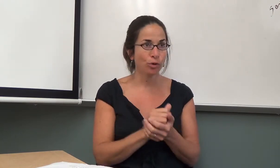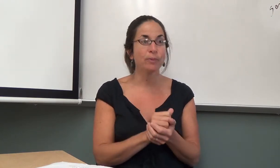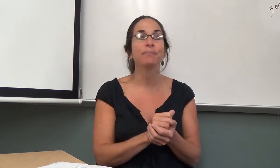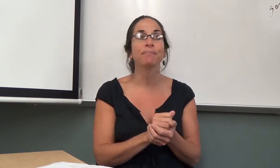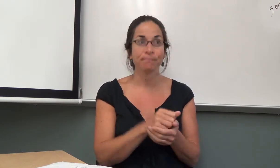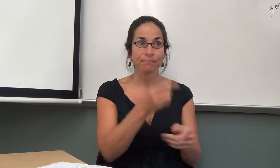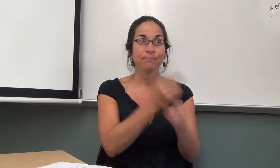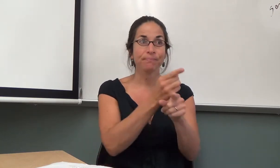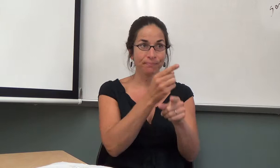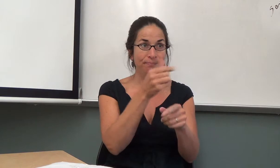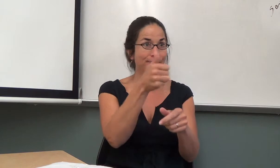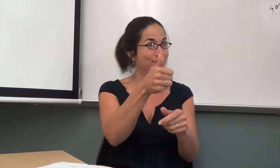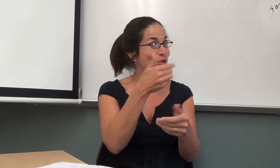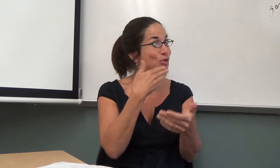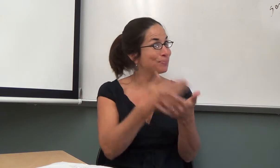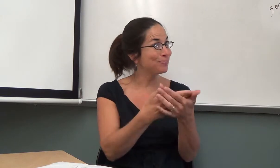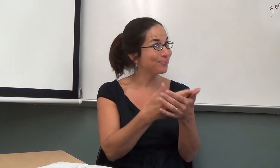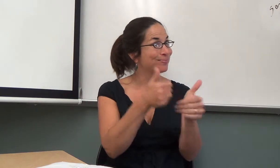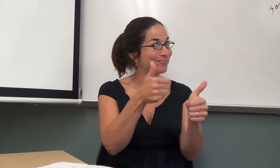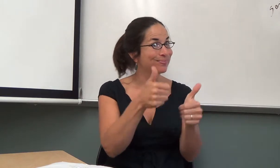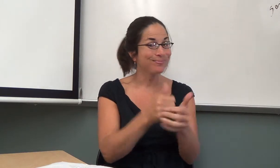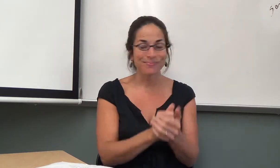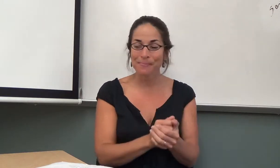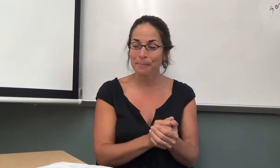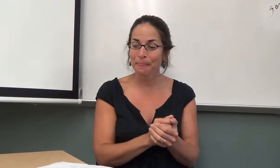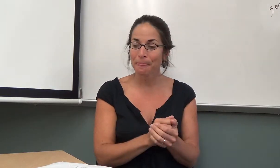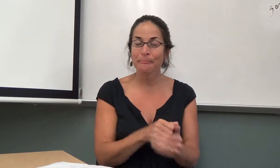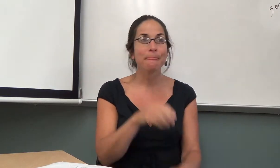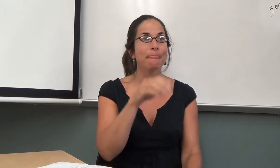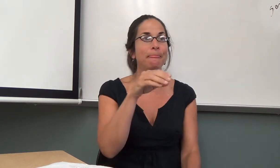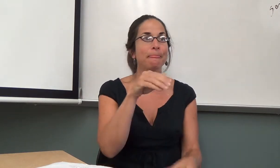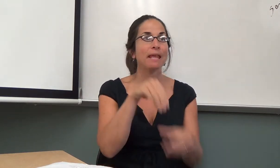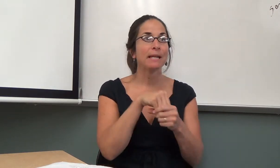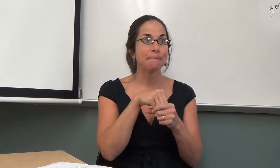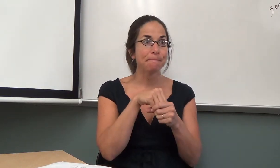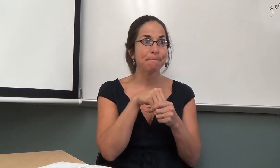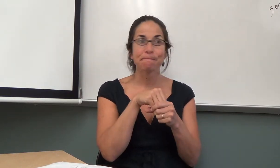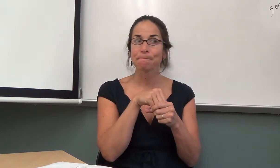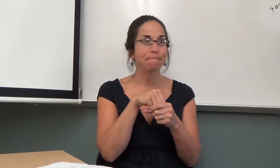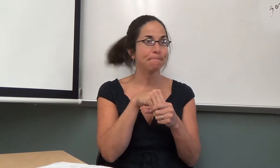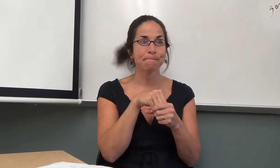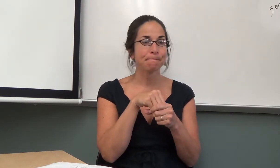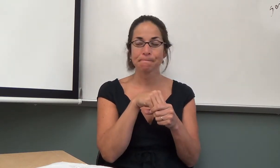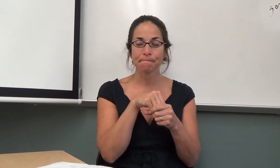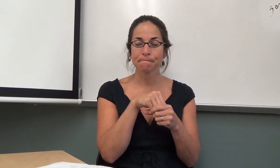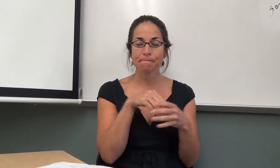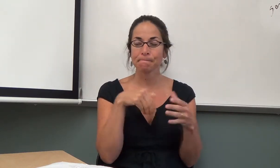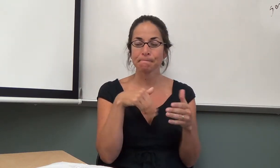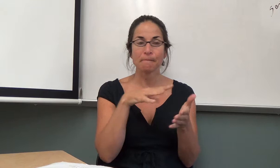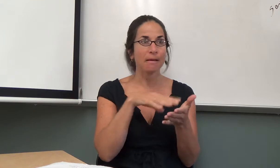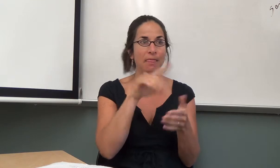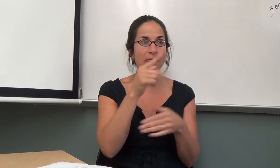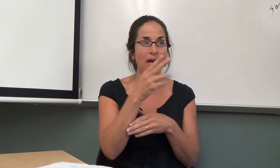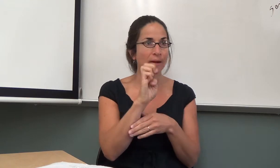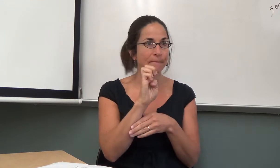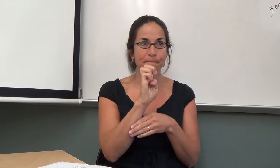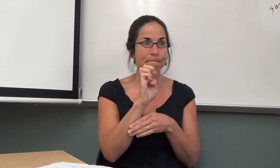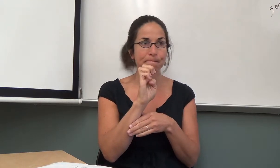Verb. Nice job. And in. No, we haven't learned that one. The. No.